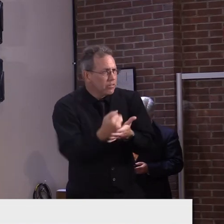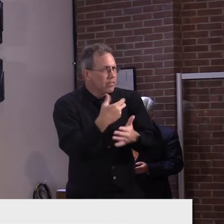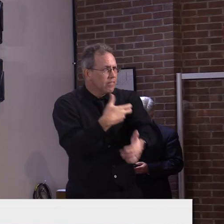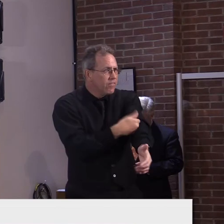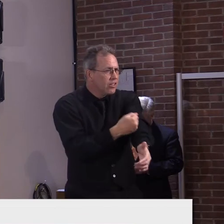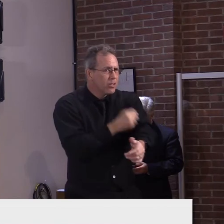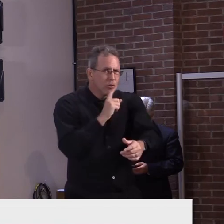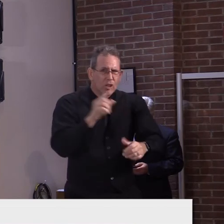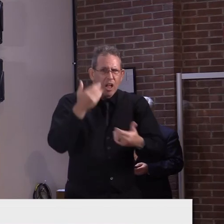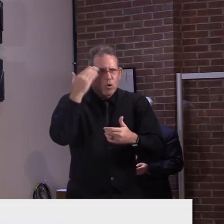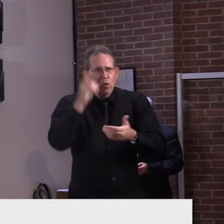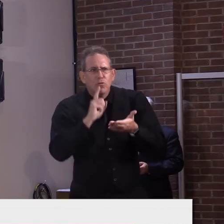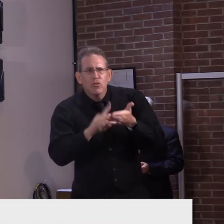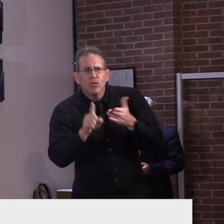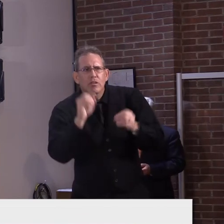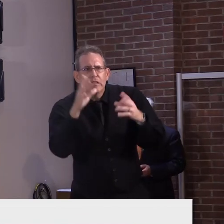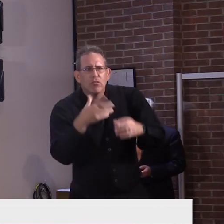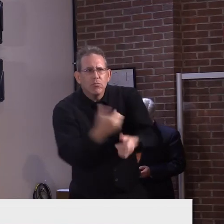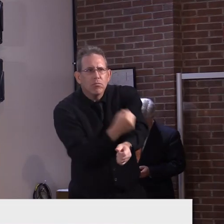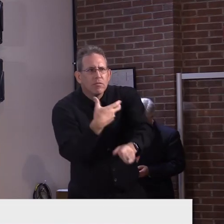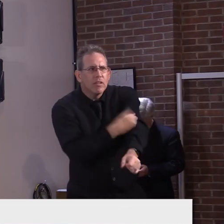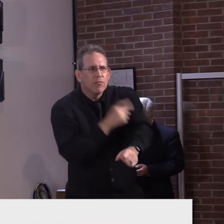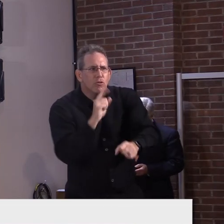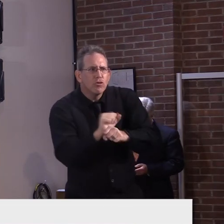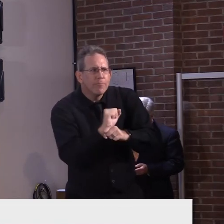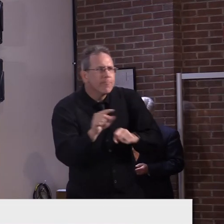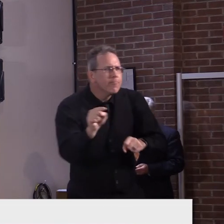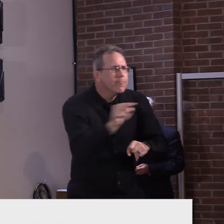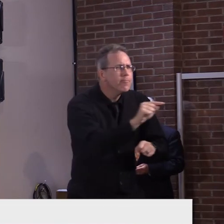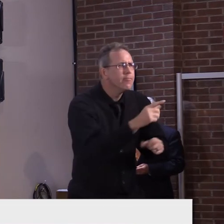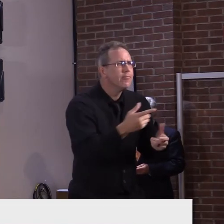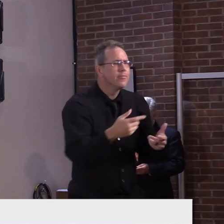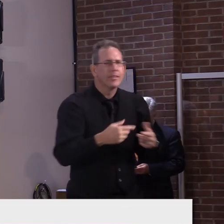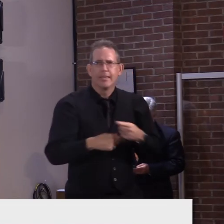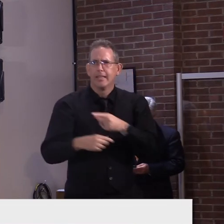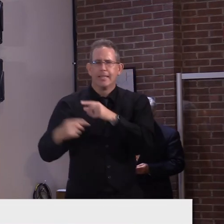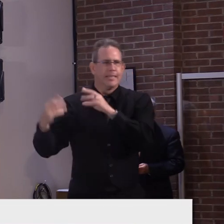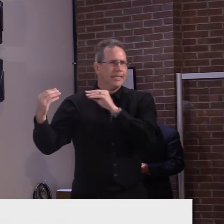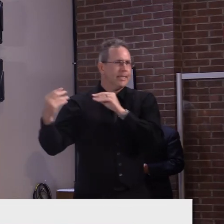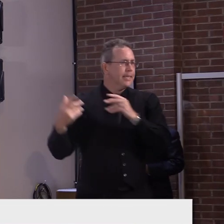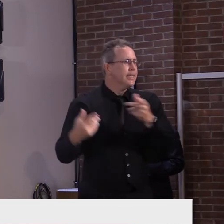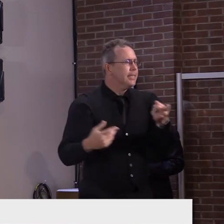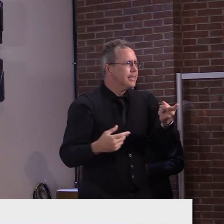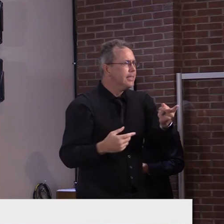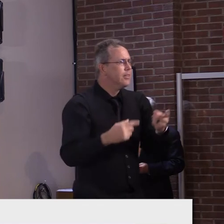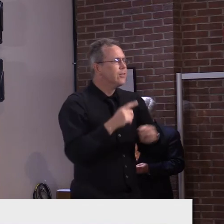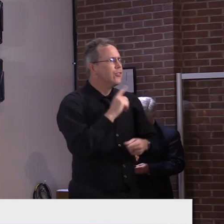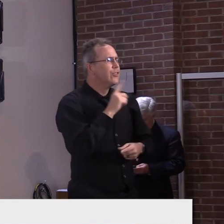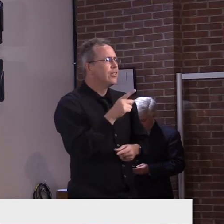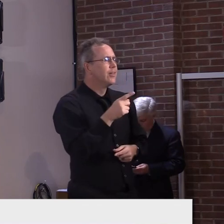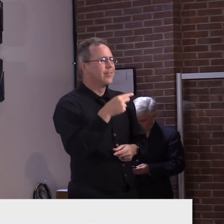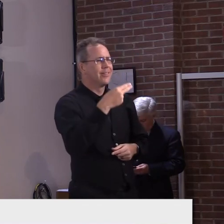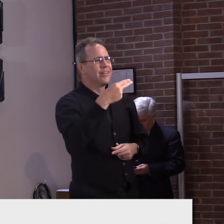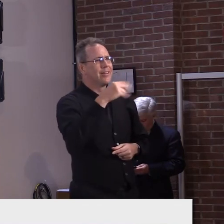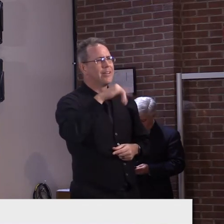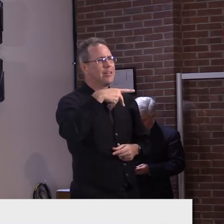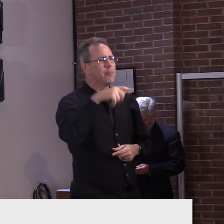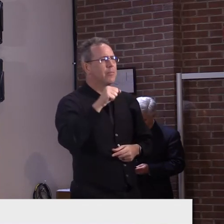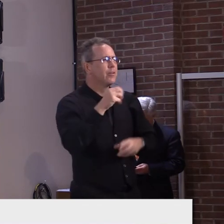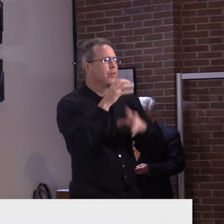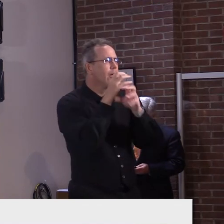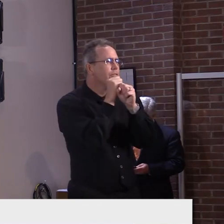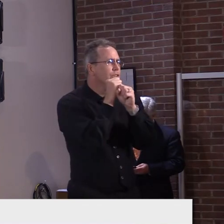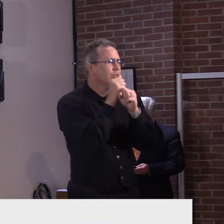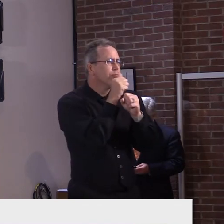think it's a legal question. It has to do with HIPAA as well. And I'm just not sure we have the answer to that at this point in time.